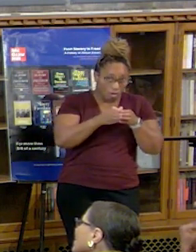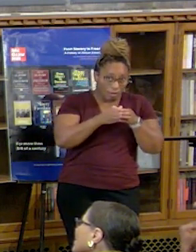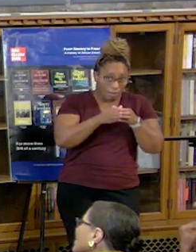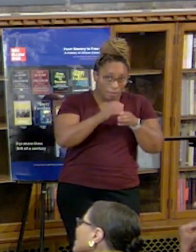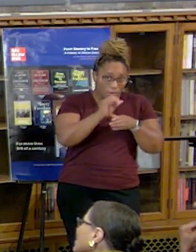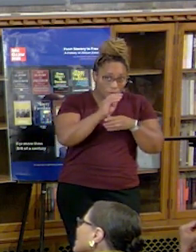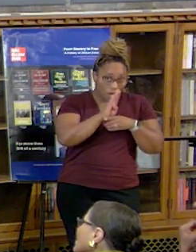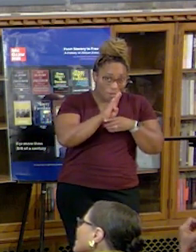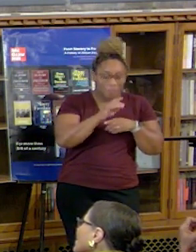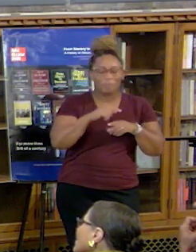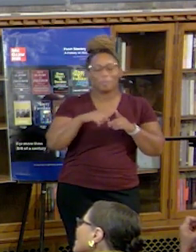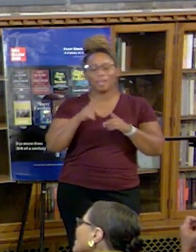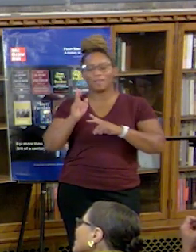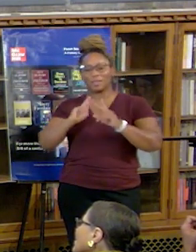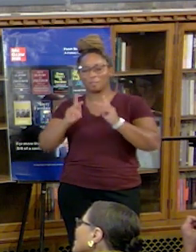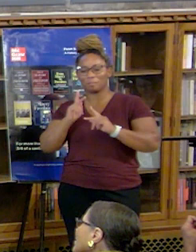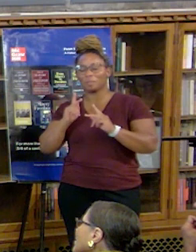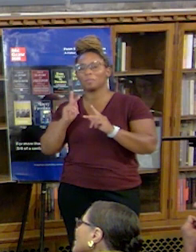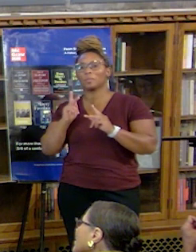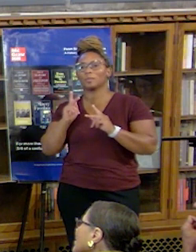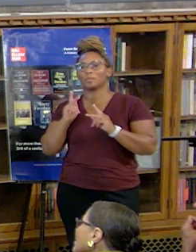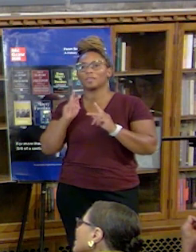compared those